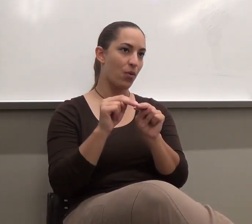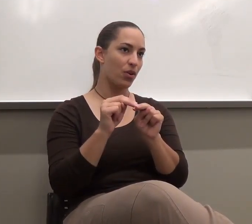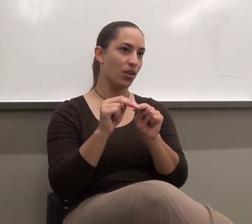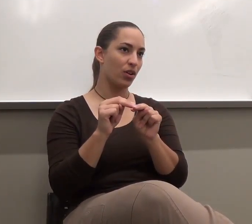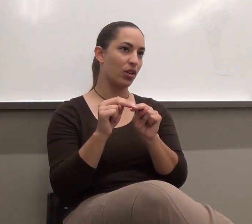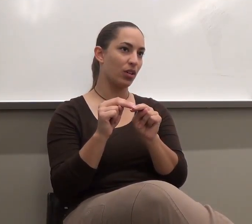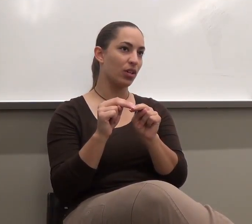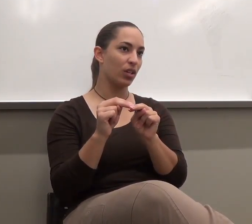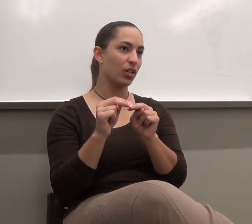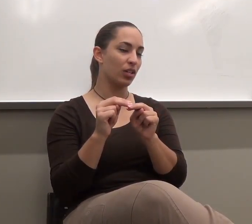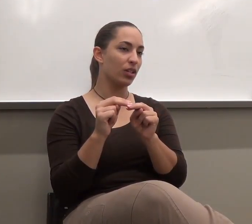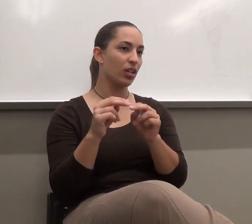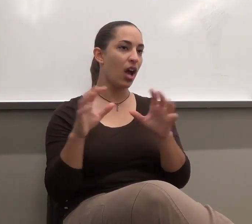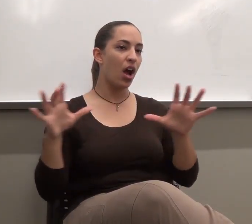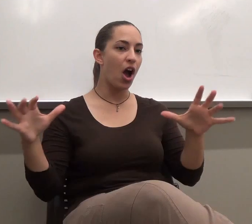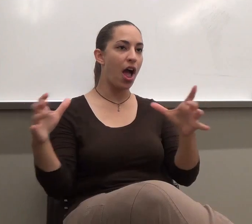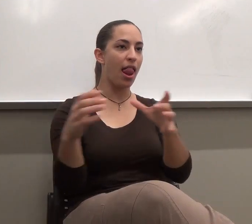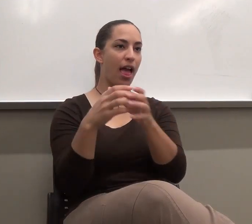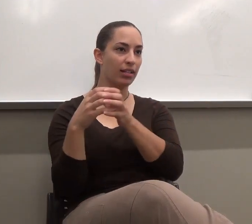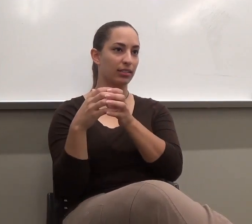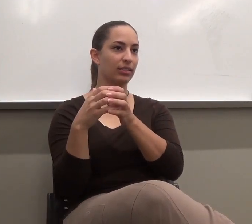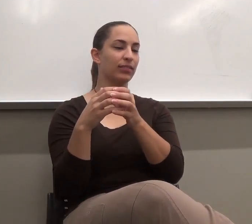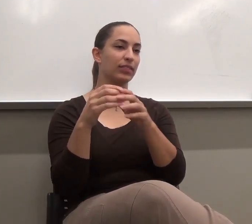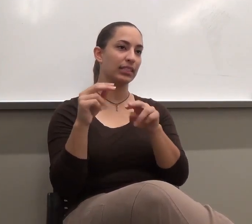Okay? So if you say something like,